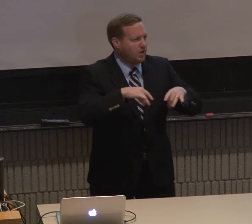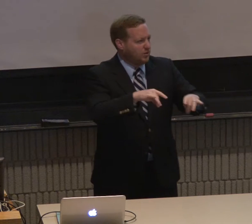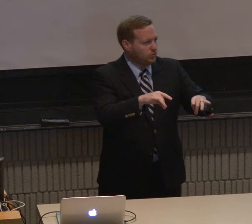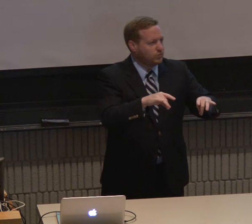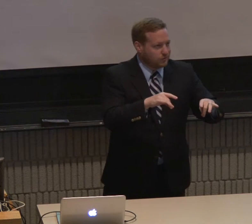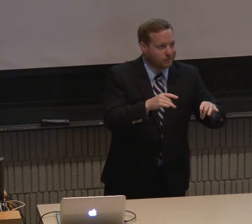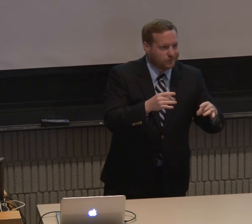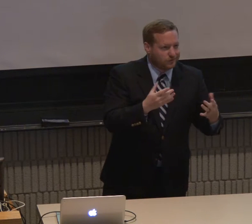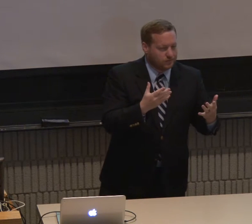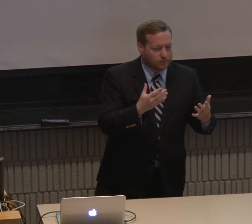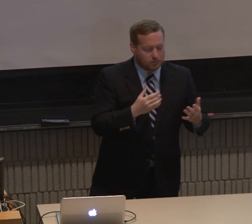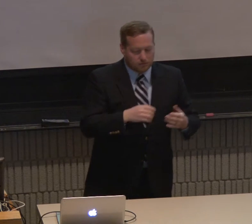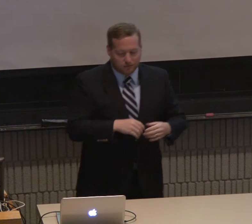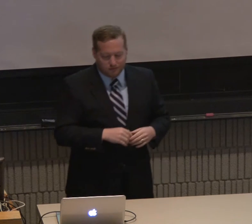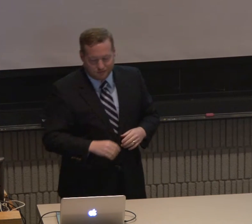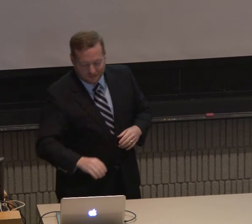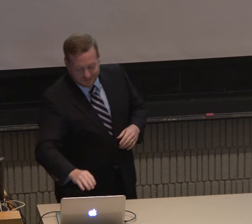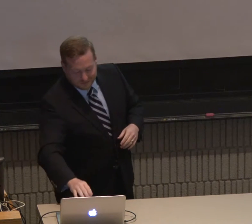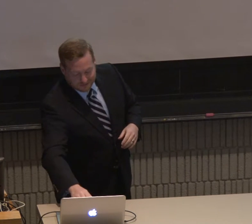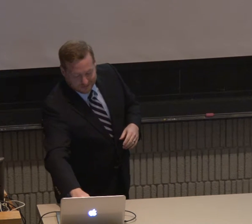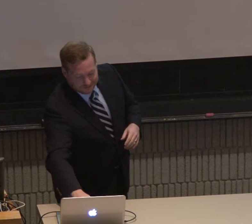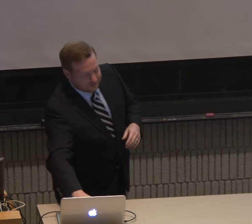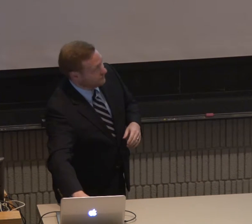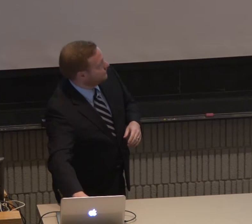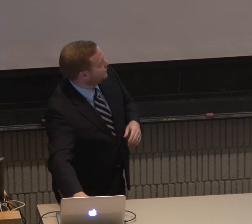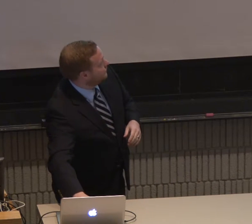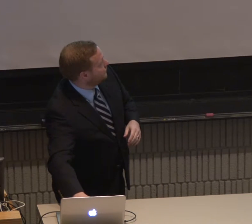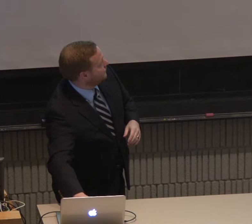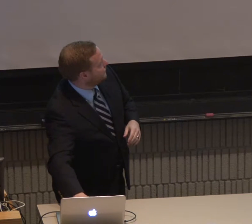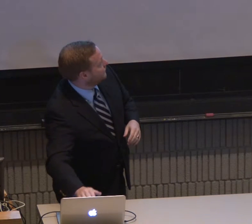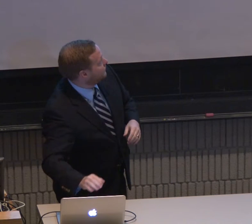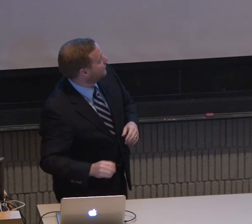interesting research that's happening now all around language acquisition.